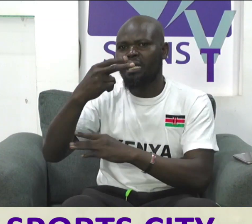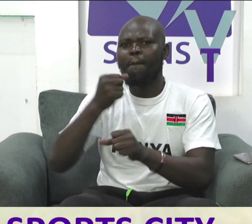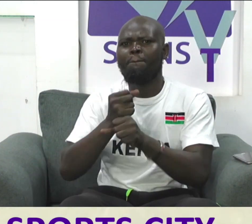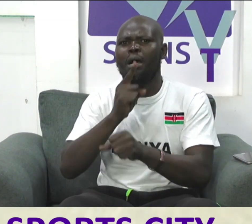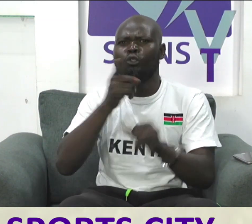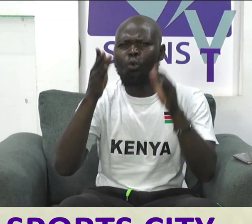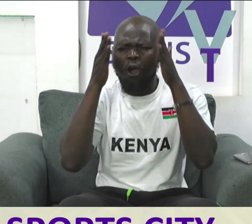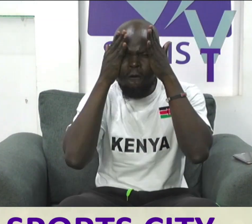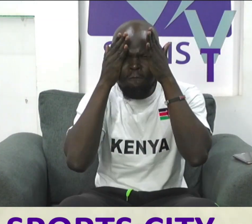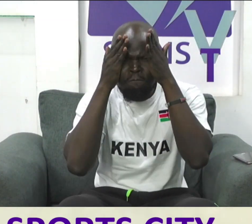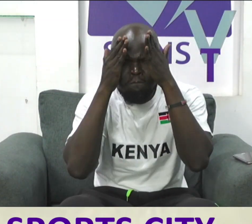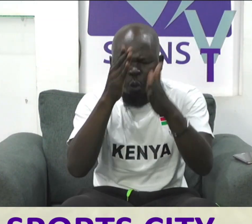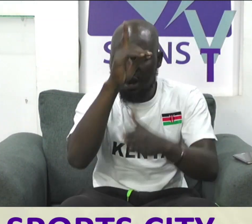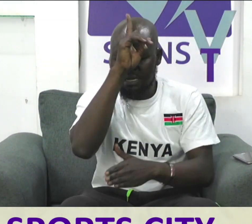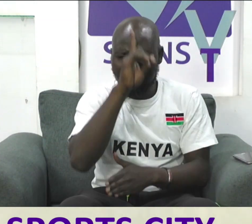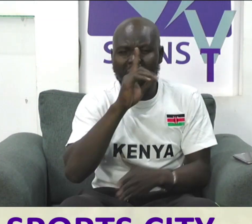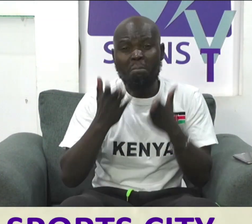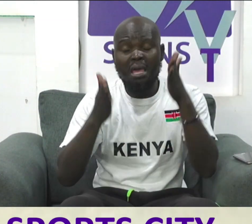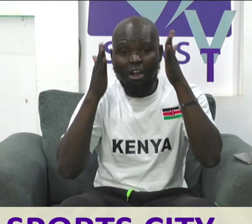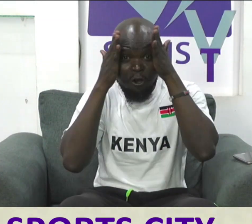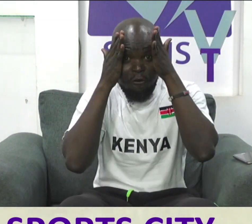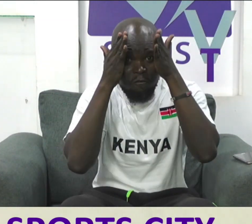but with mentorship,